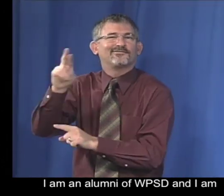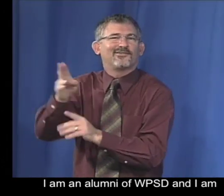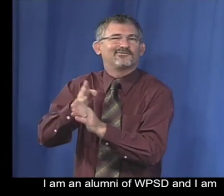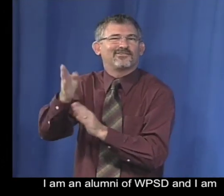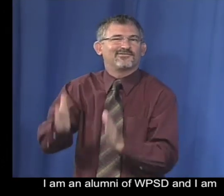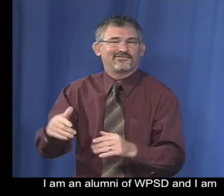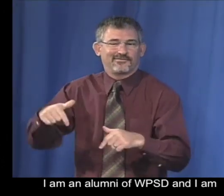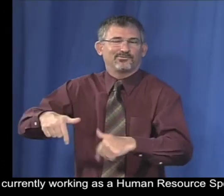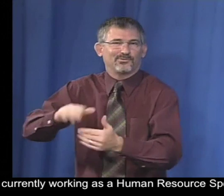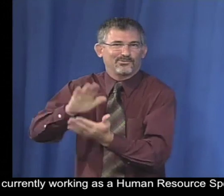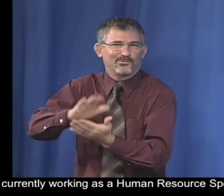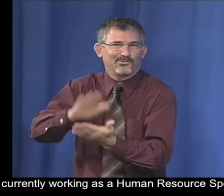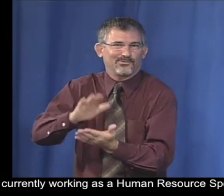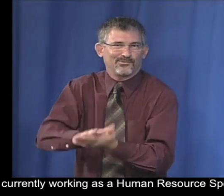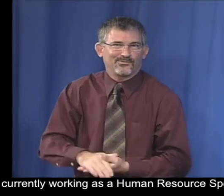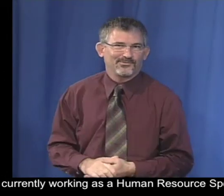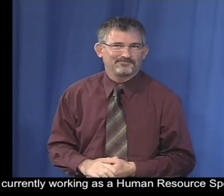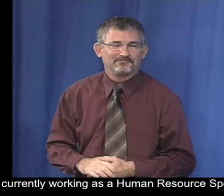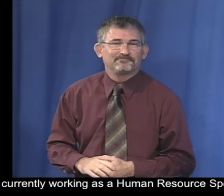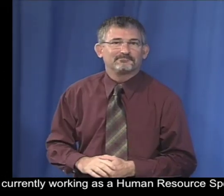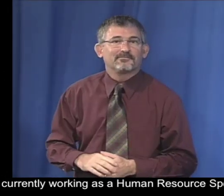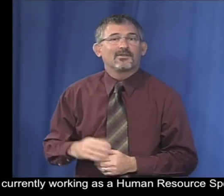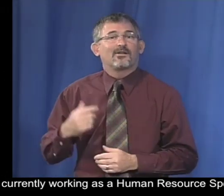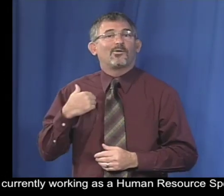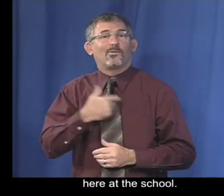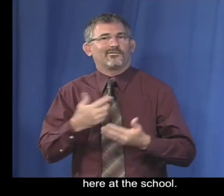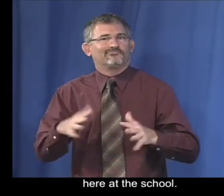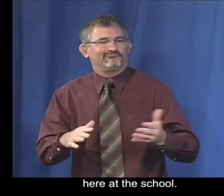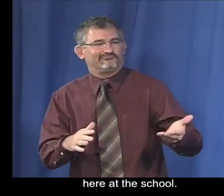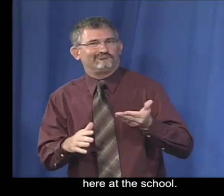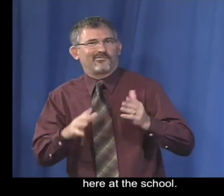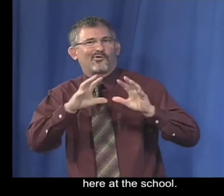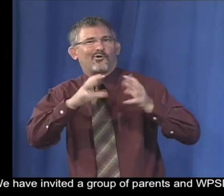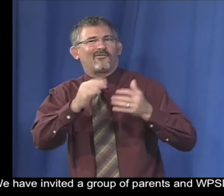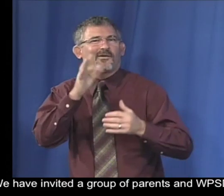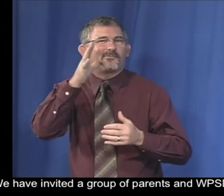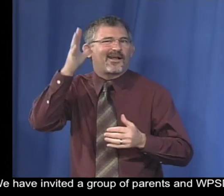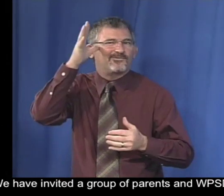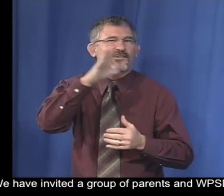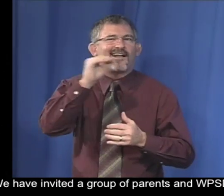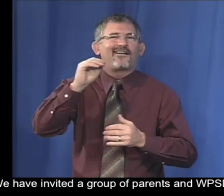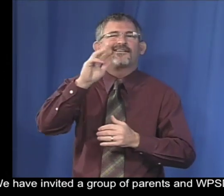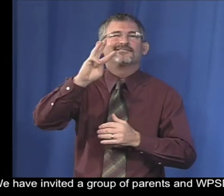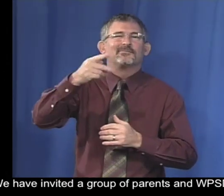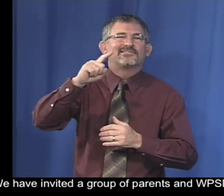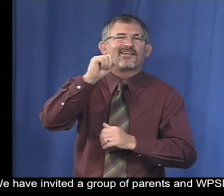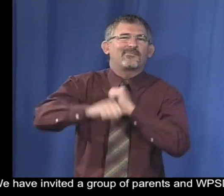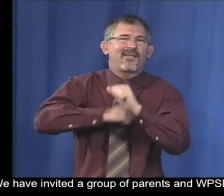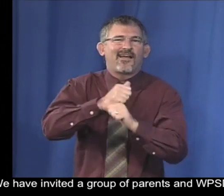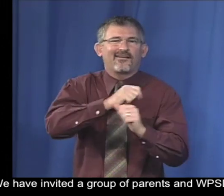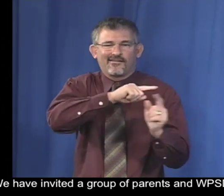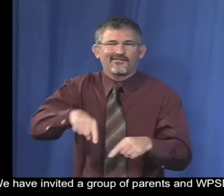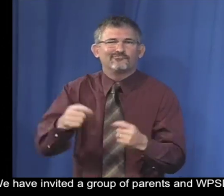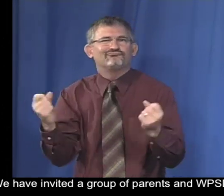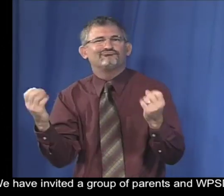I'm currently working as a human resource specialist here at the school. We have invited a group of parents, WPSD